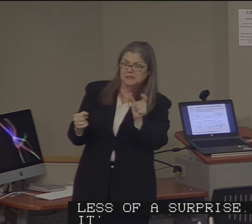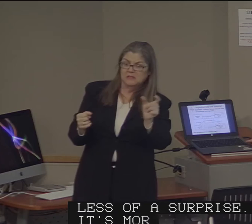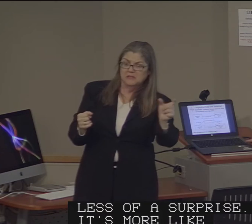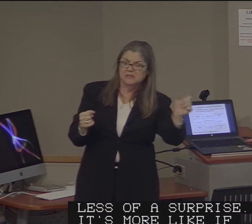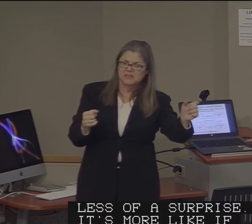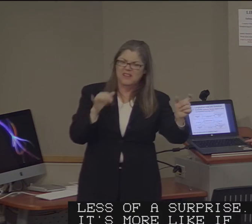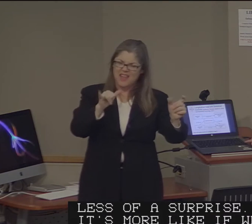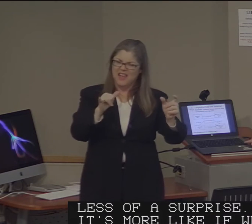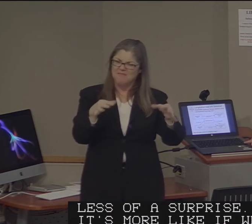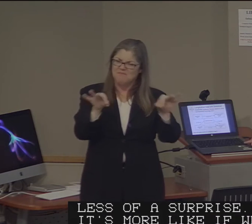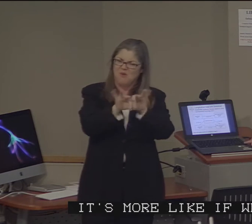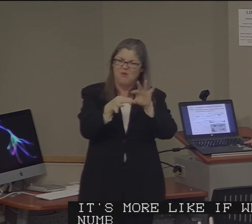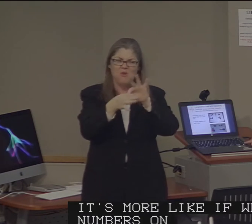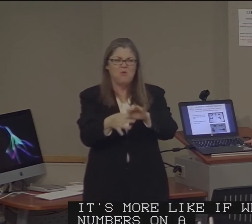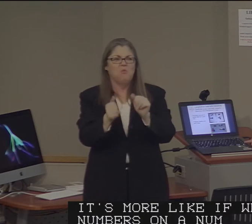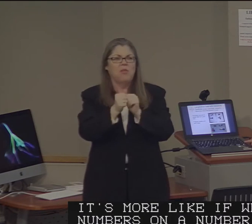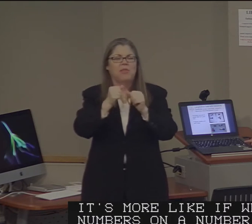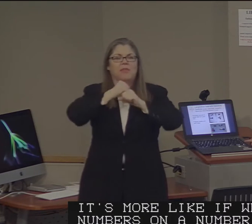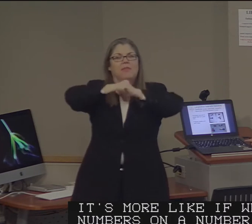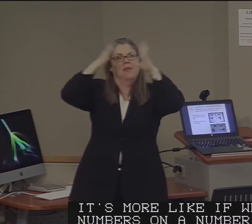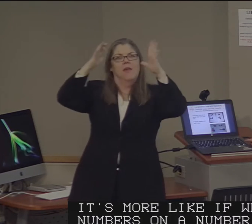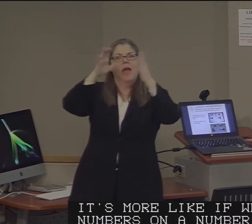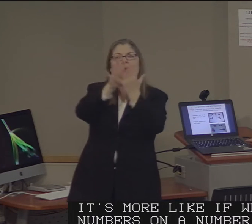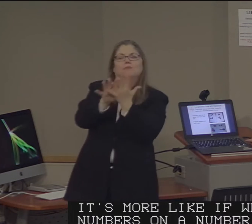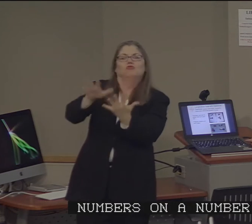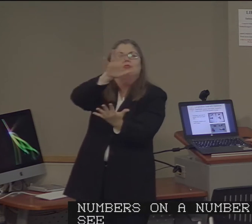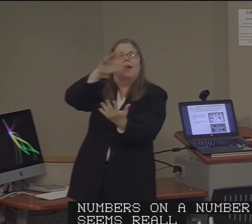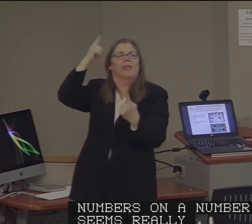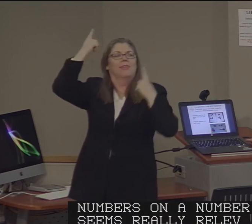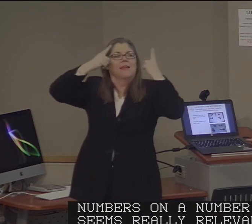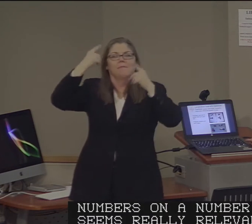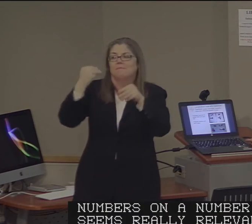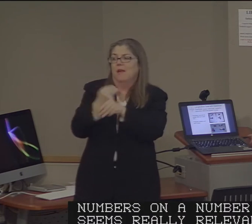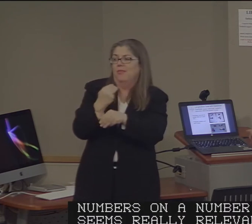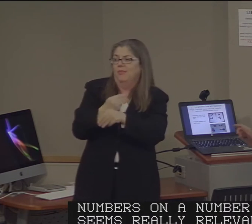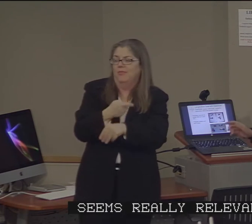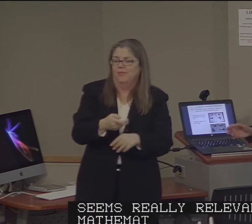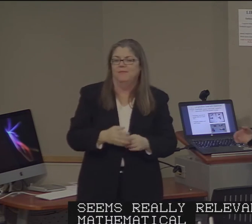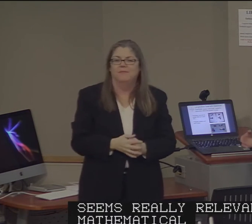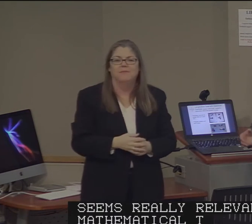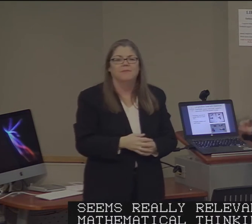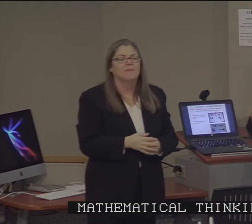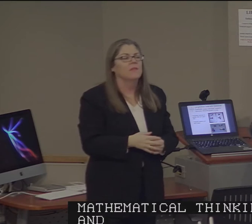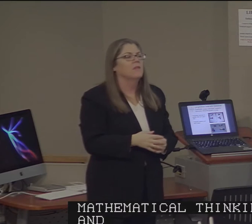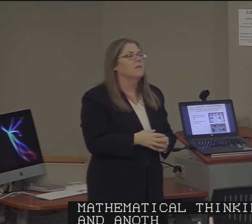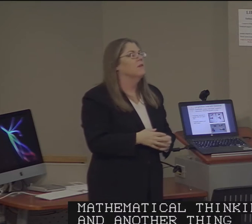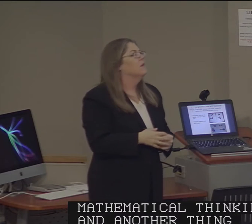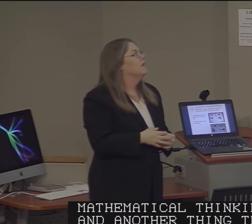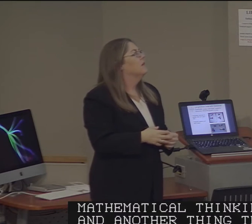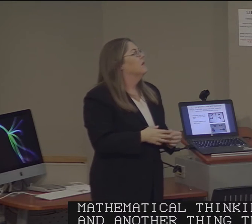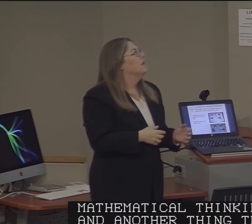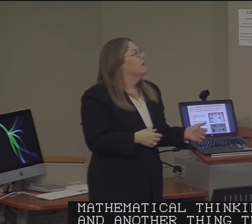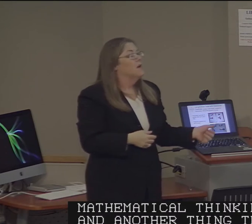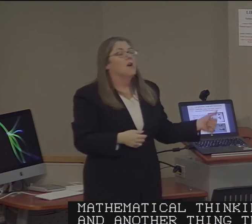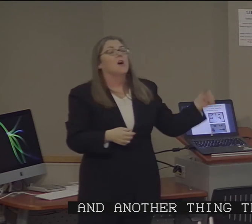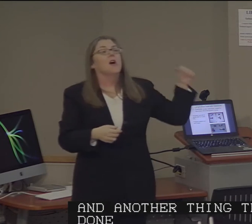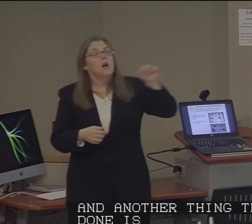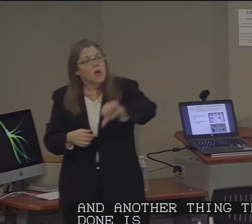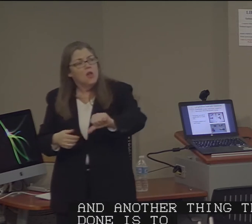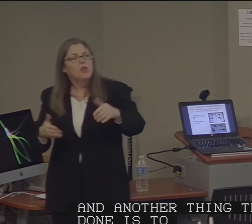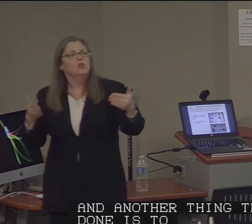mathematical thinking. And another thing that we've done is to devise new tests or